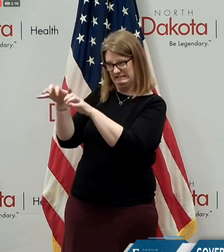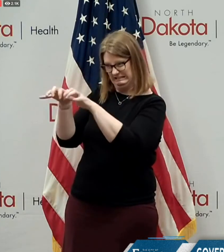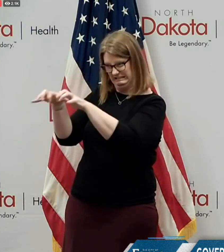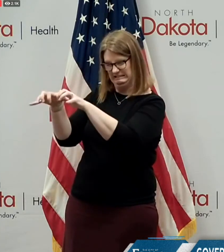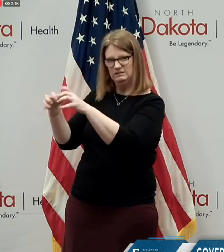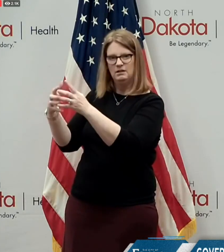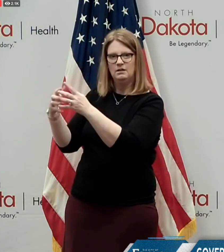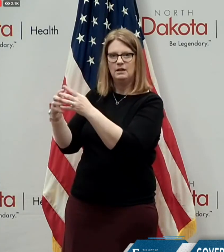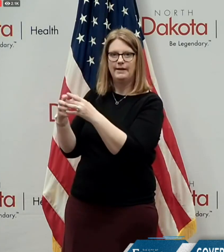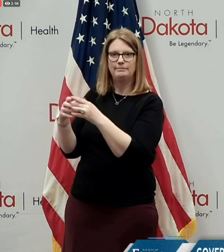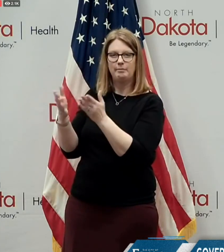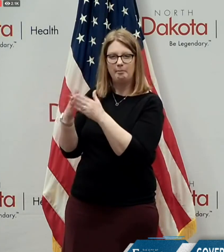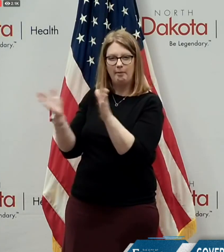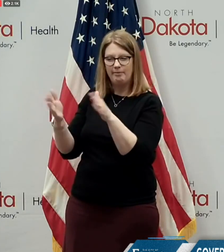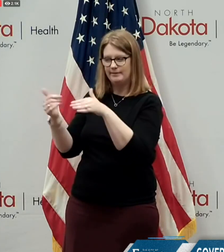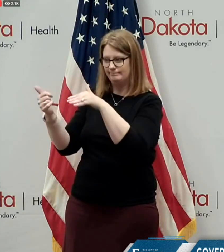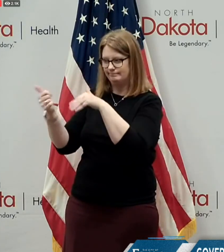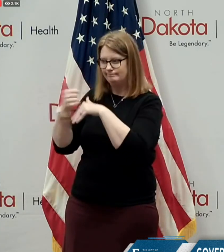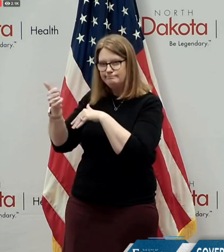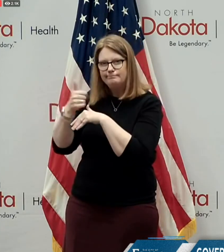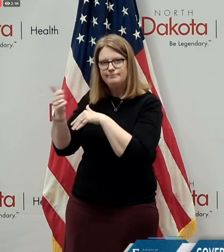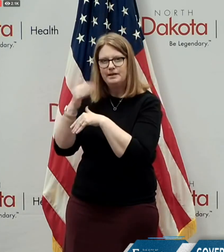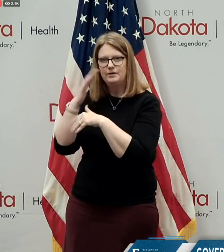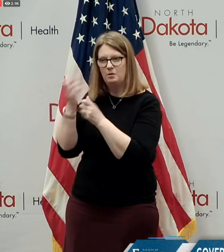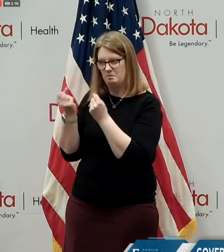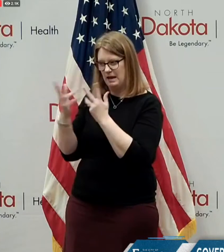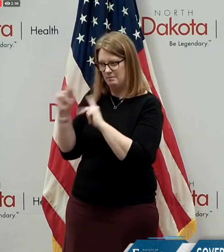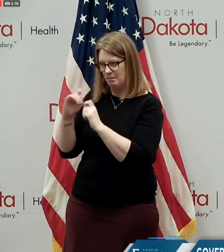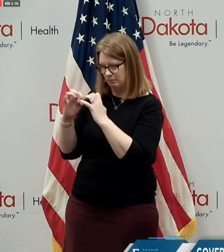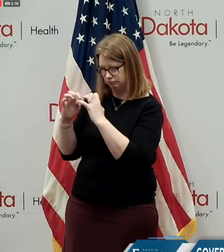So I would say this is an ongoing debate with no